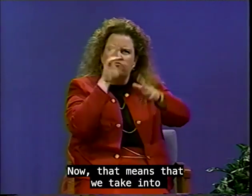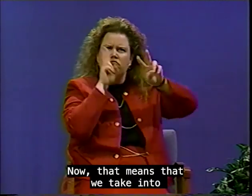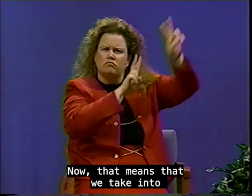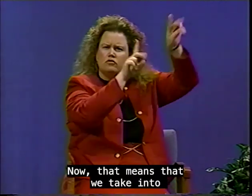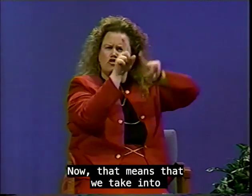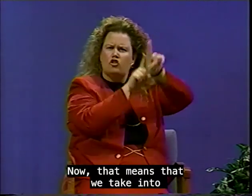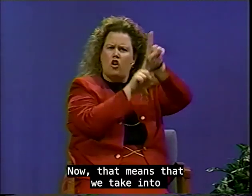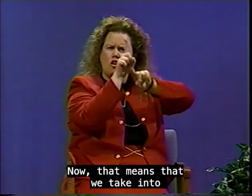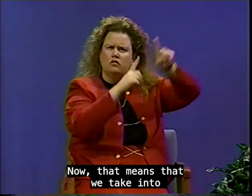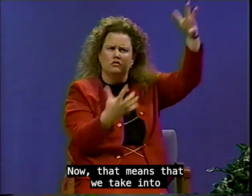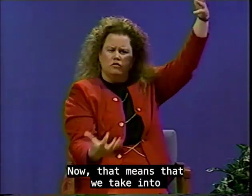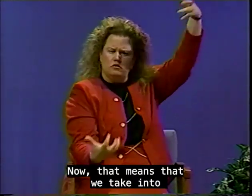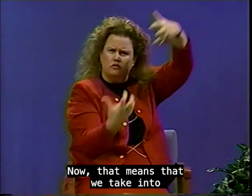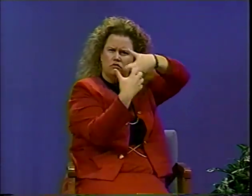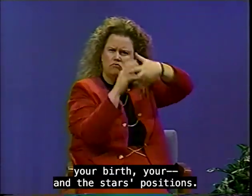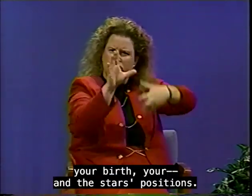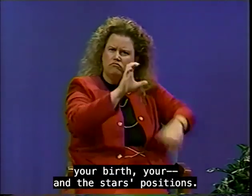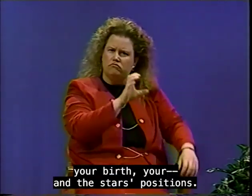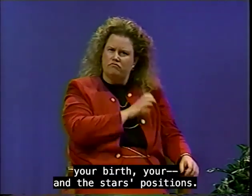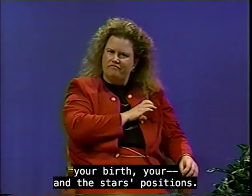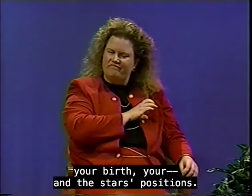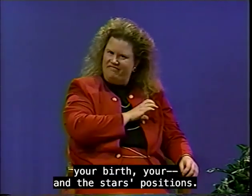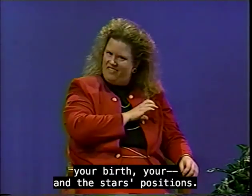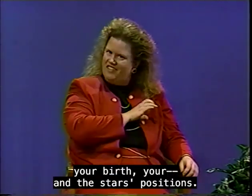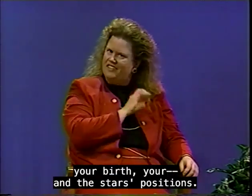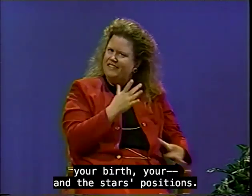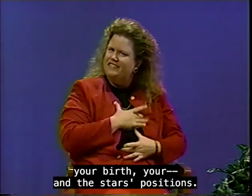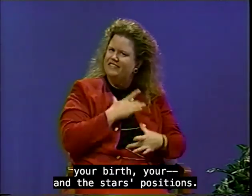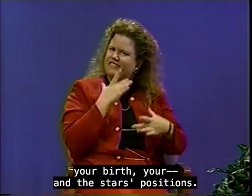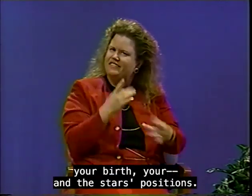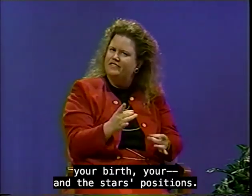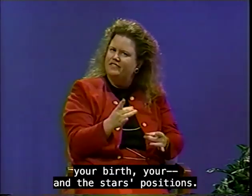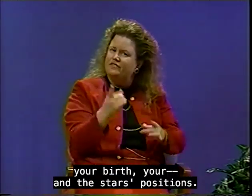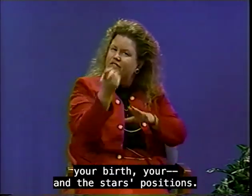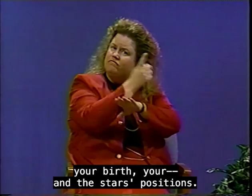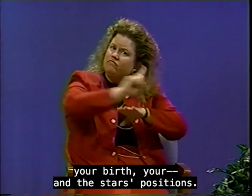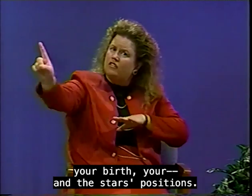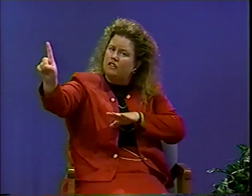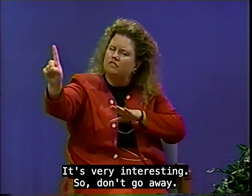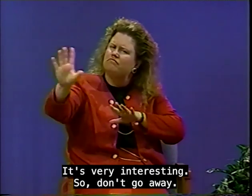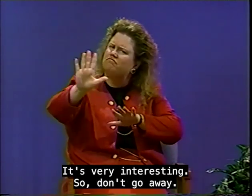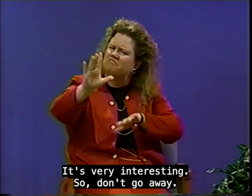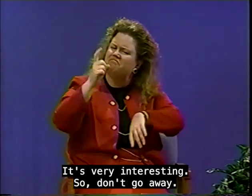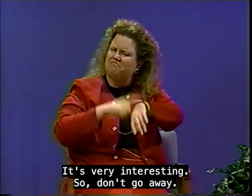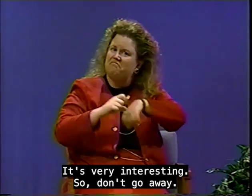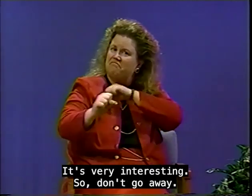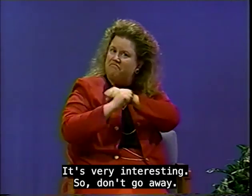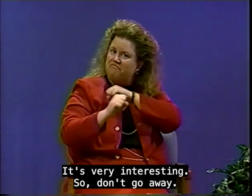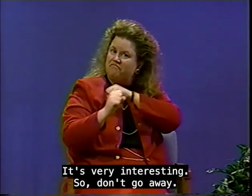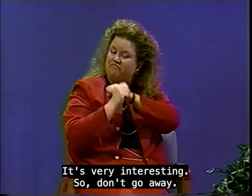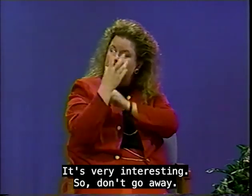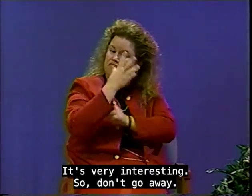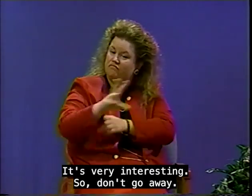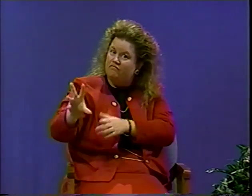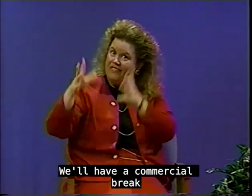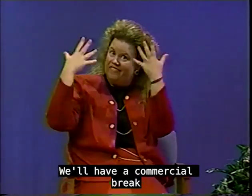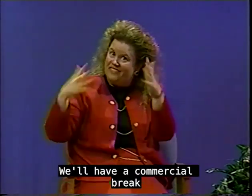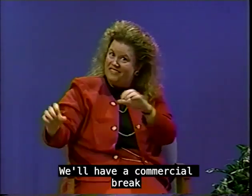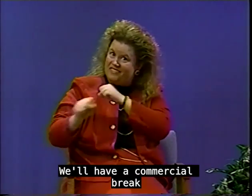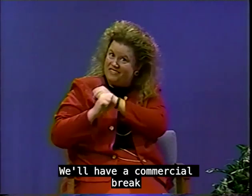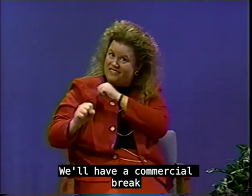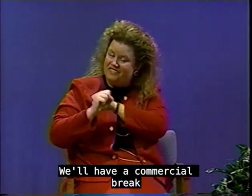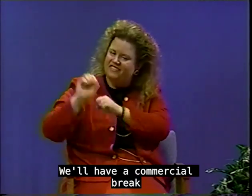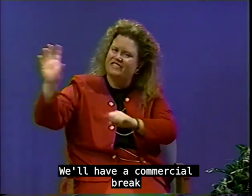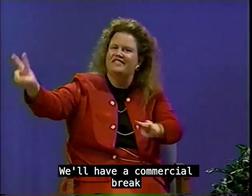that means that we take into consideration your birth, and the stars' positions. It's very interesting, so don't go away. We'll